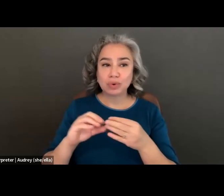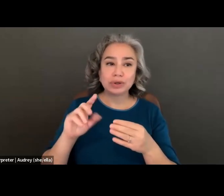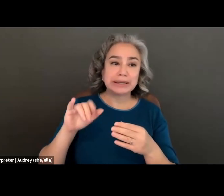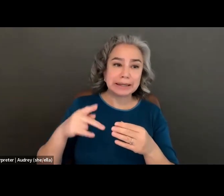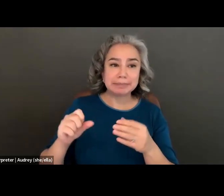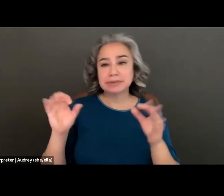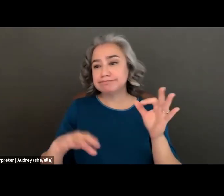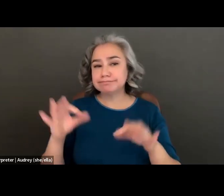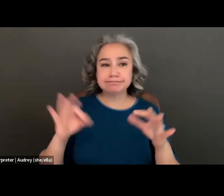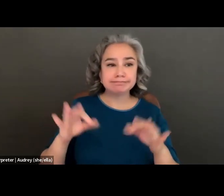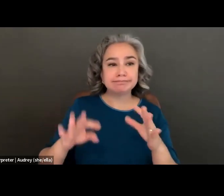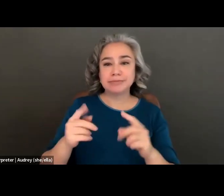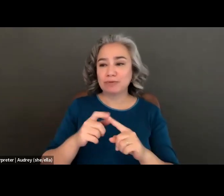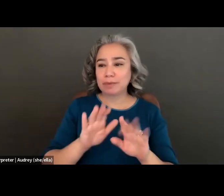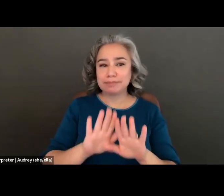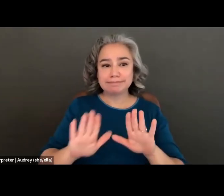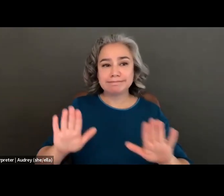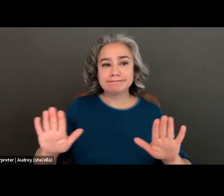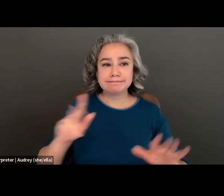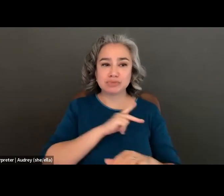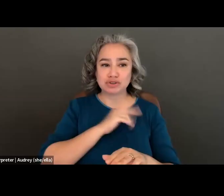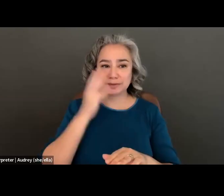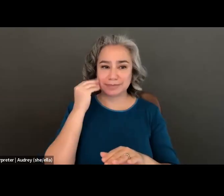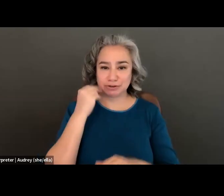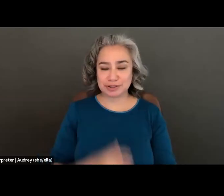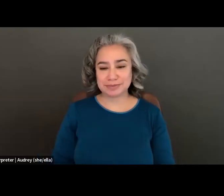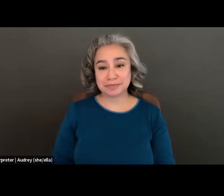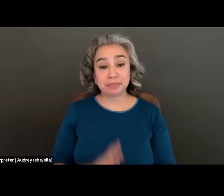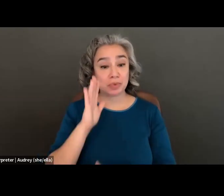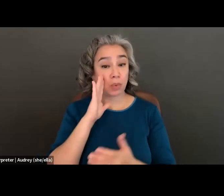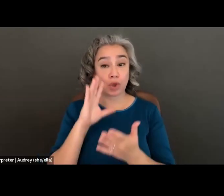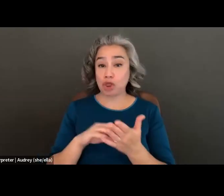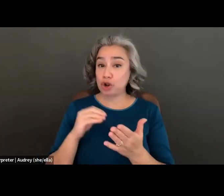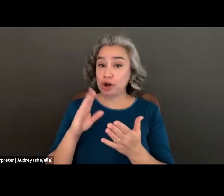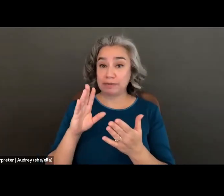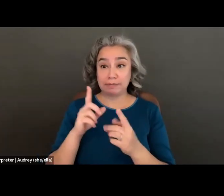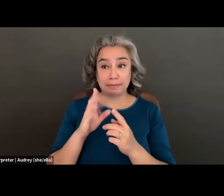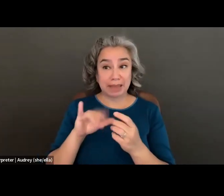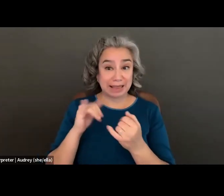own advocacy experiences. Here's what you will learn by the end of today's webinar.